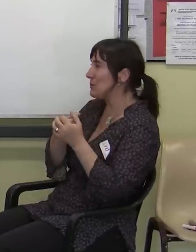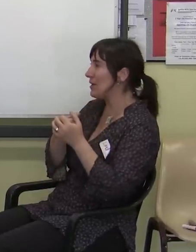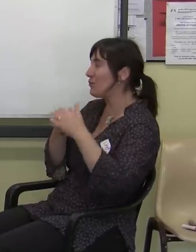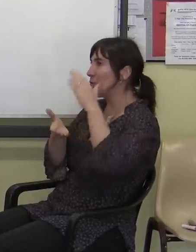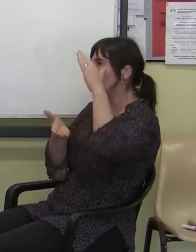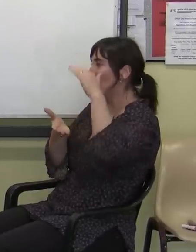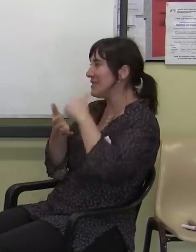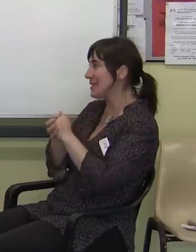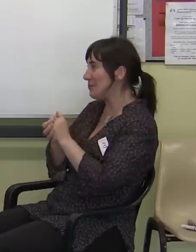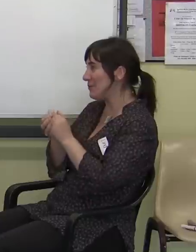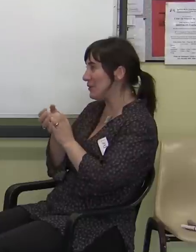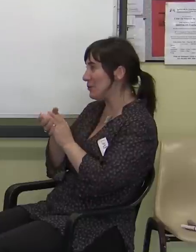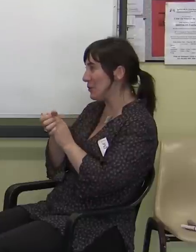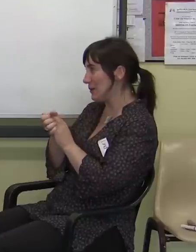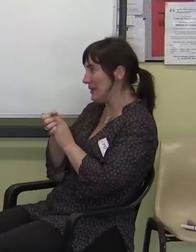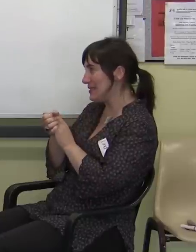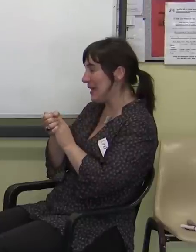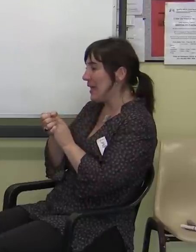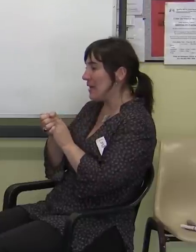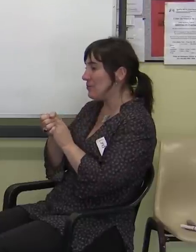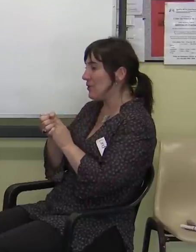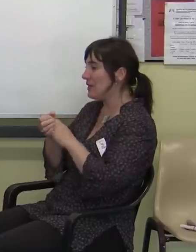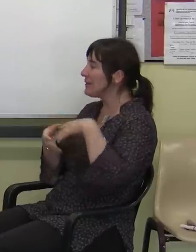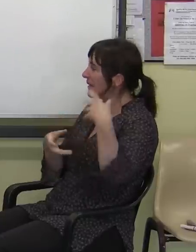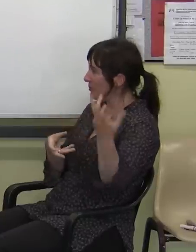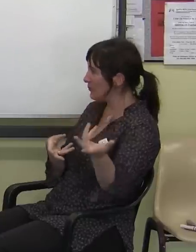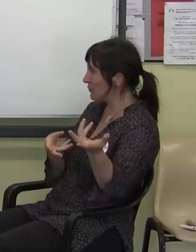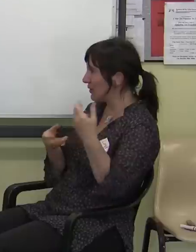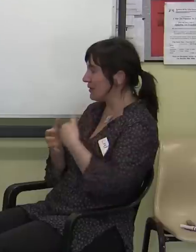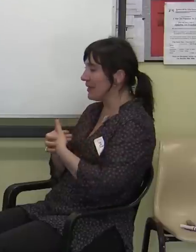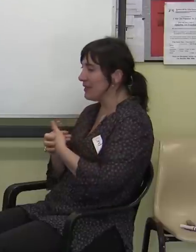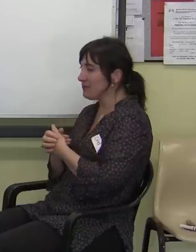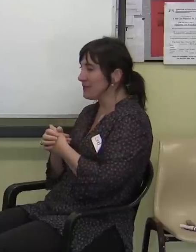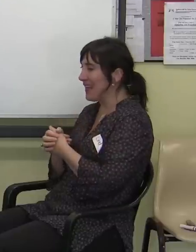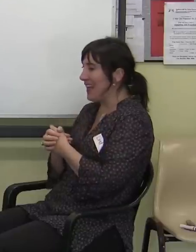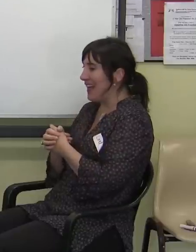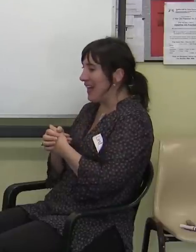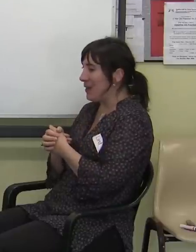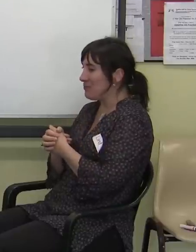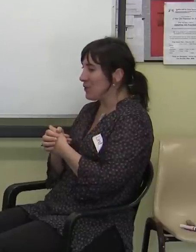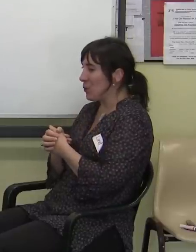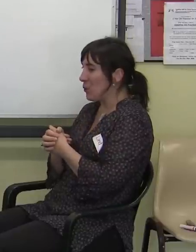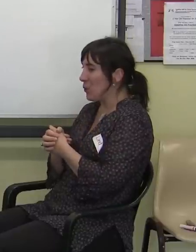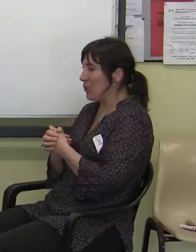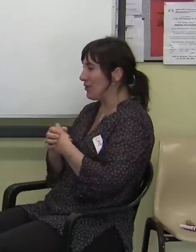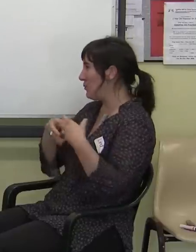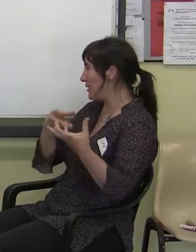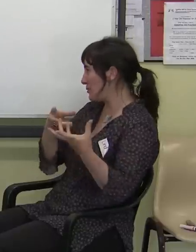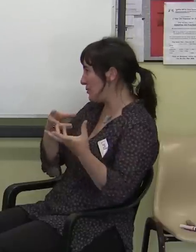but I've put my rates up quite a bit and I'm finding that they're coming fortnightly or only one or two